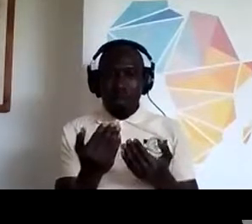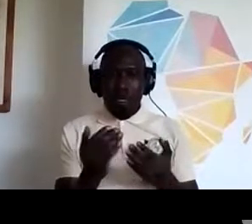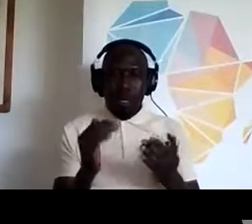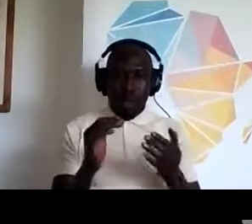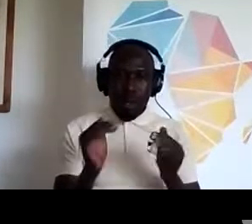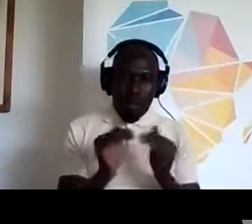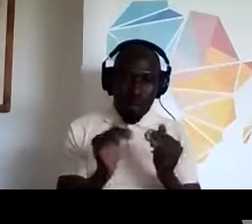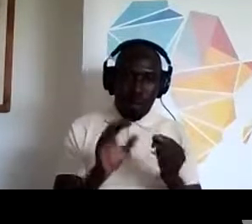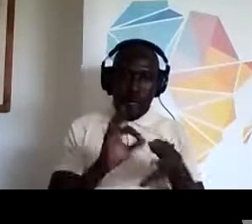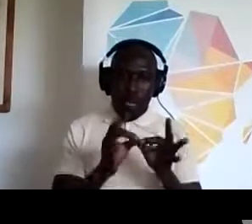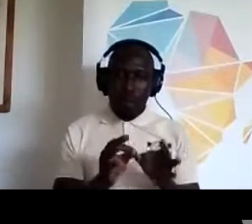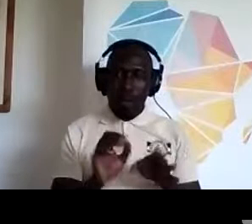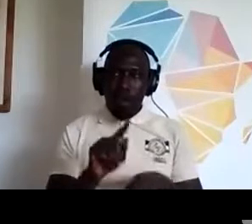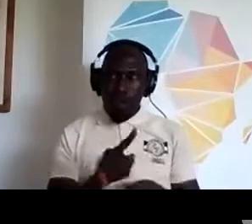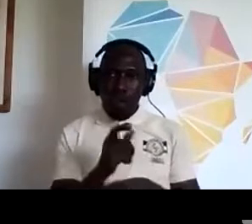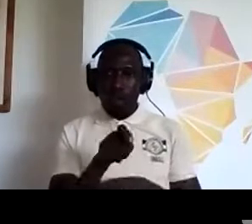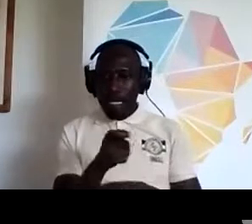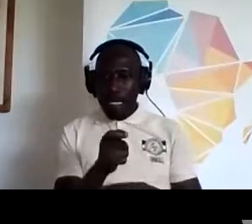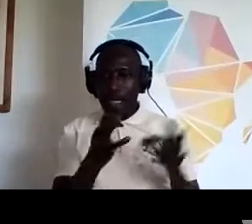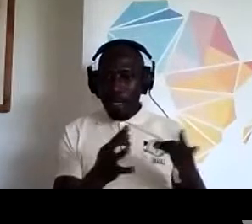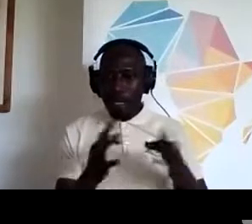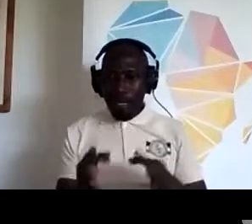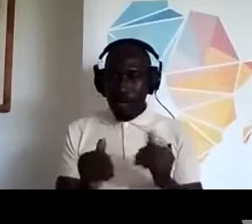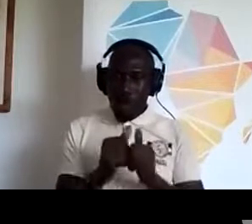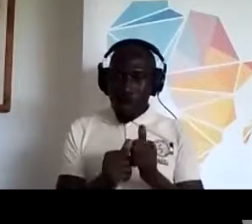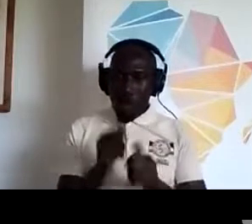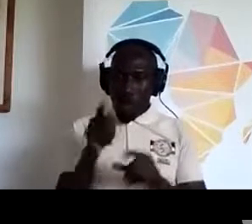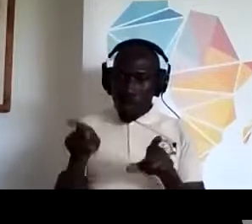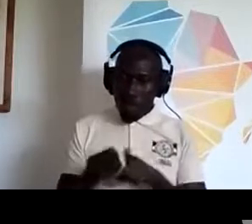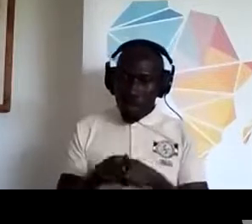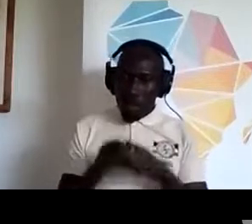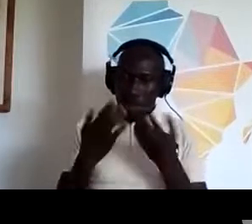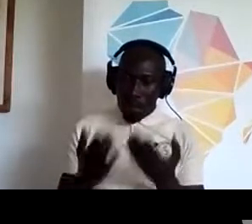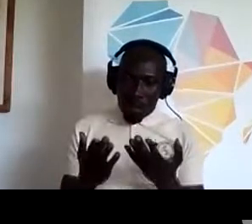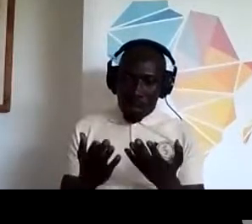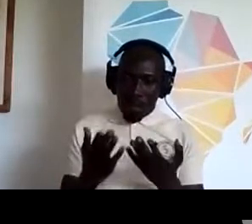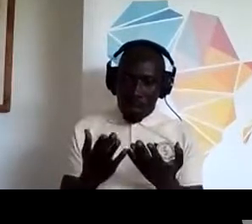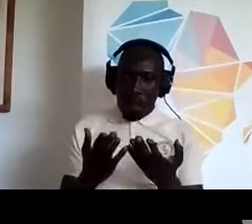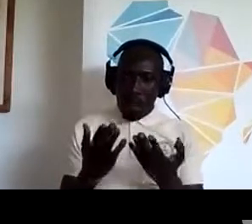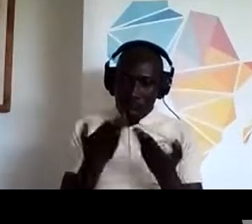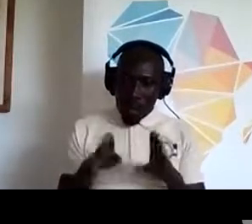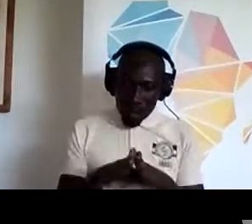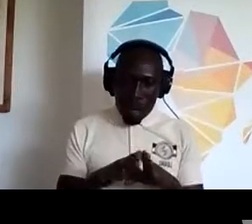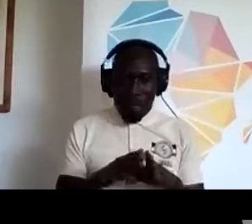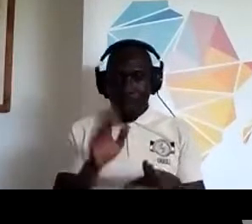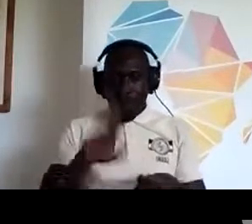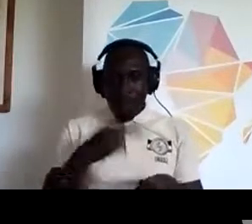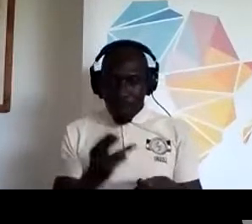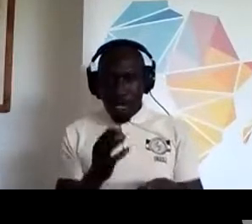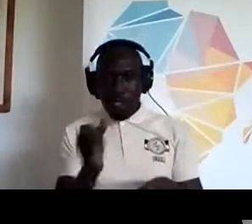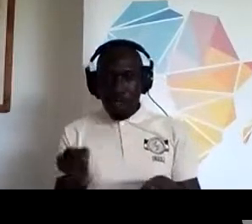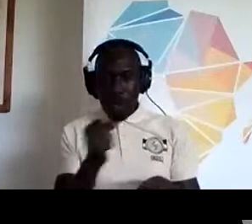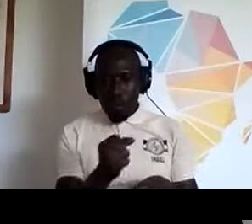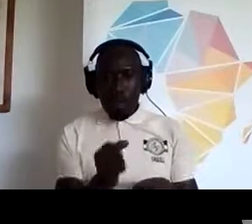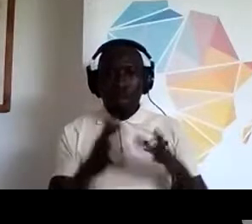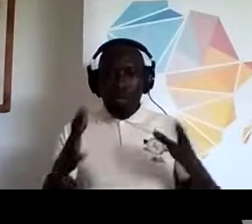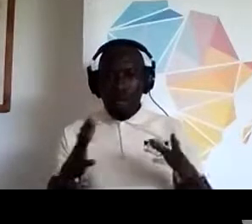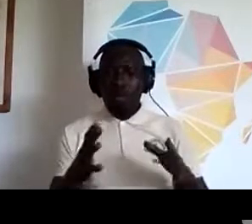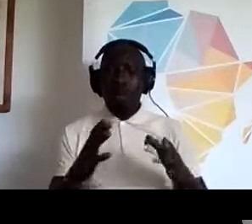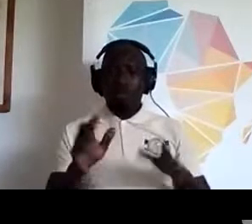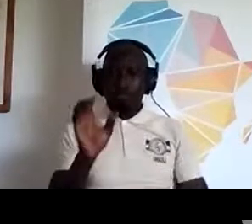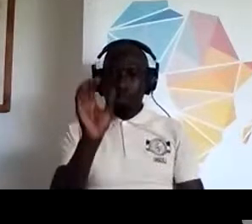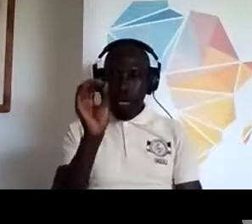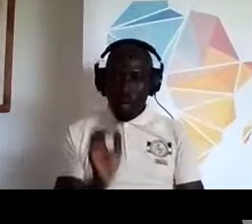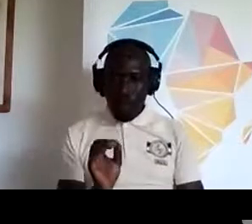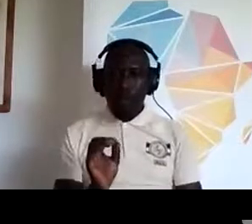is one of the key things which they've been arguing, that they haven't been able to provide a large percentage of